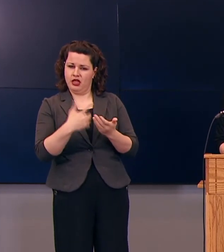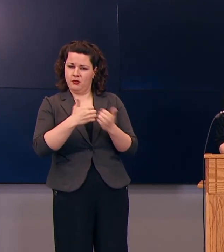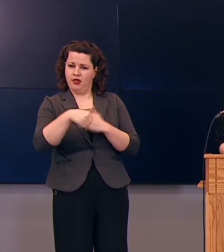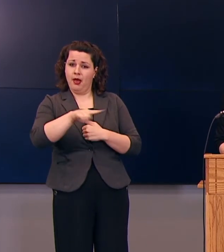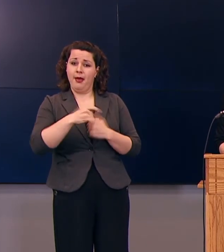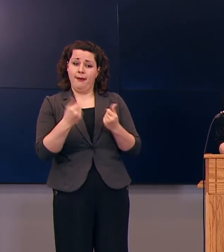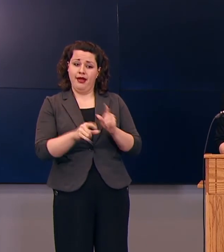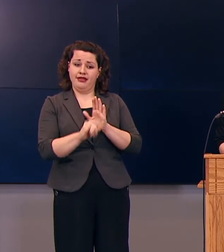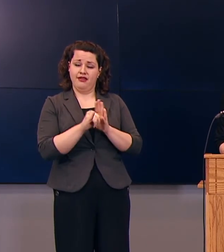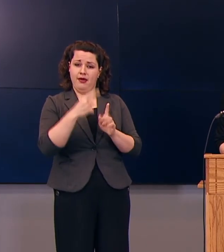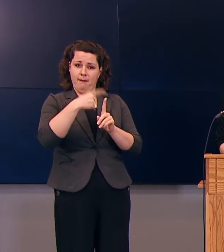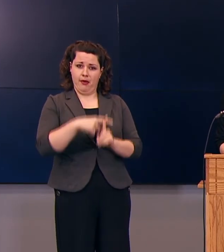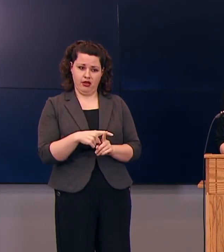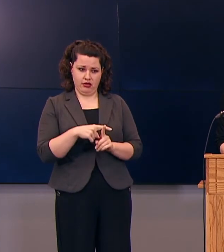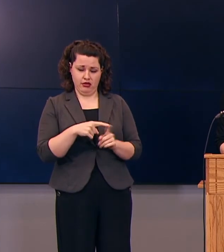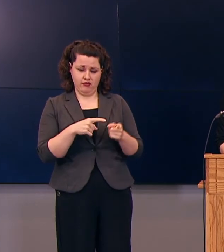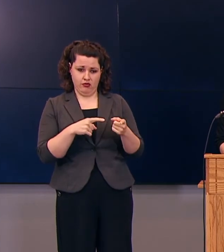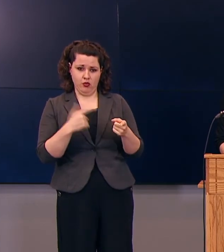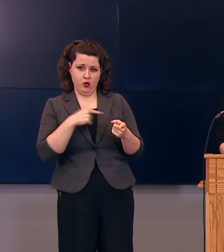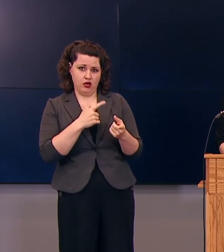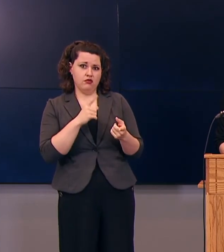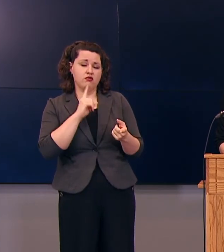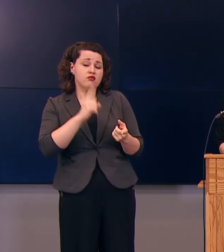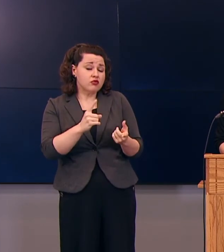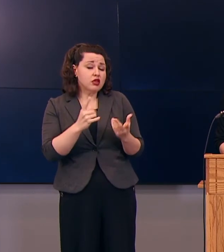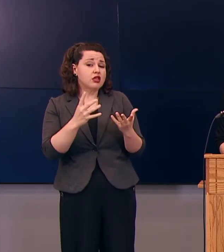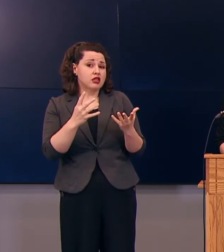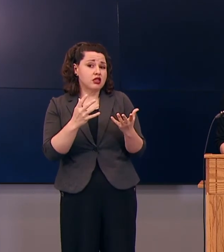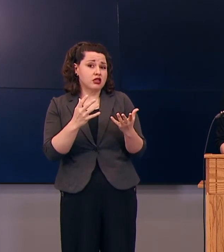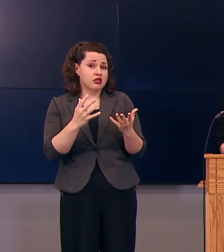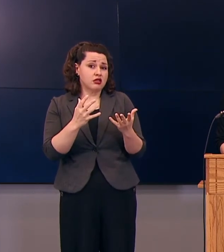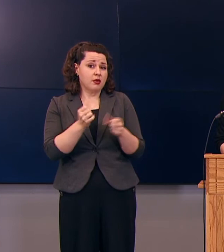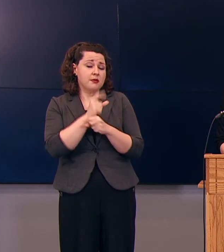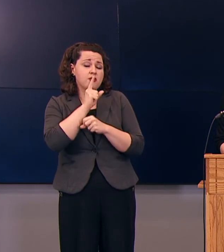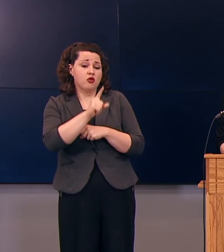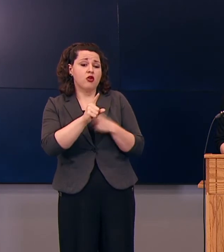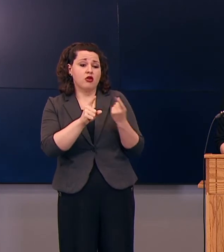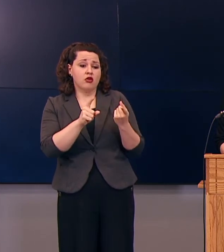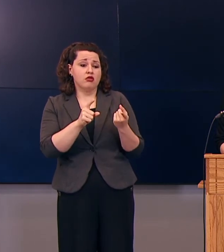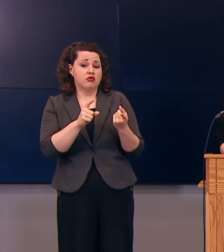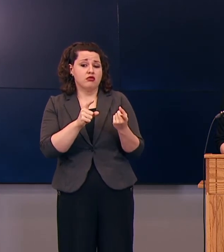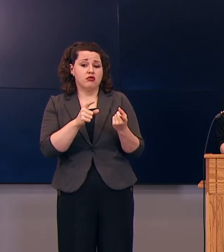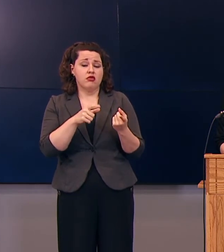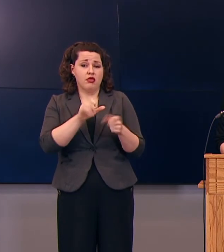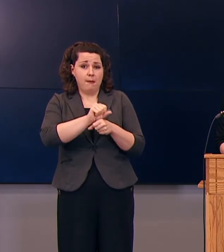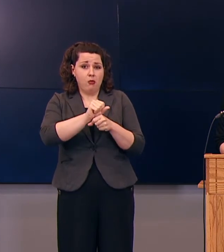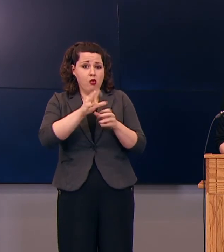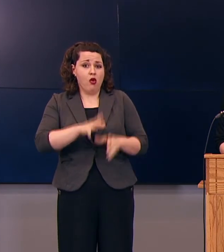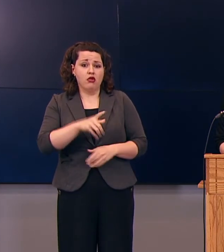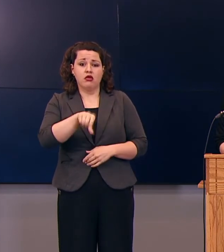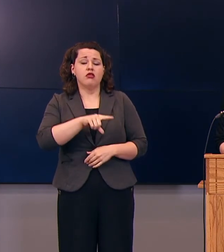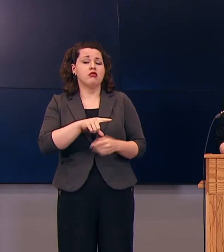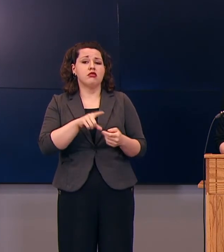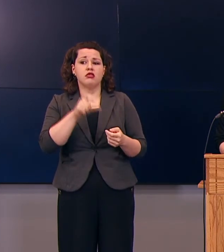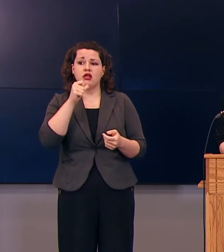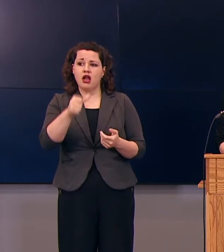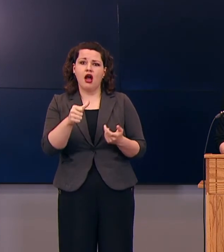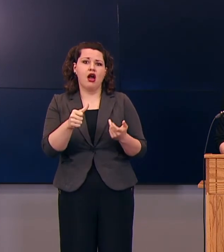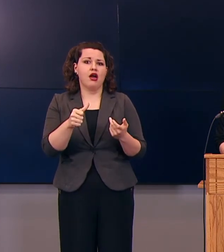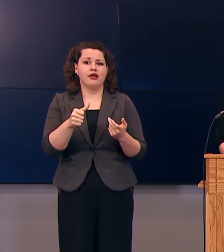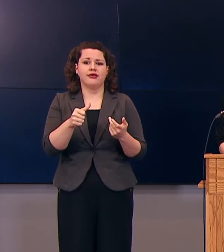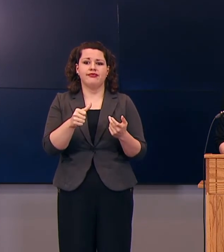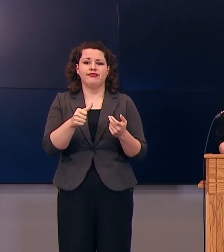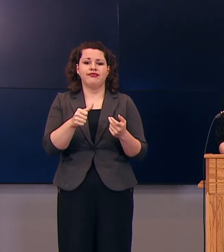identified cases, is that we really want to make sure that to the extent possible that employees are not moving